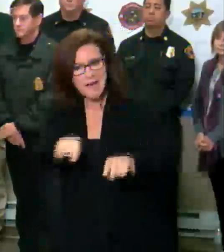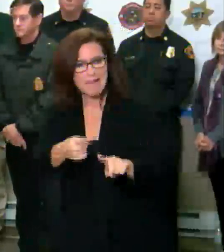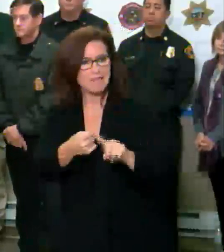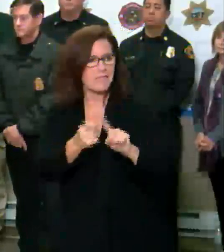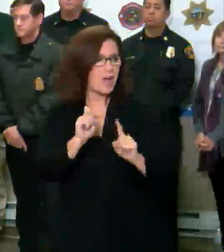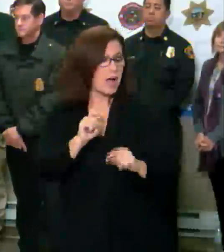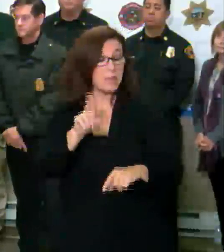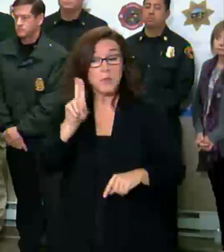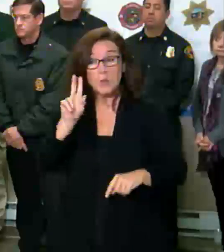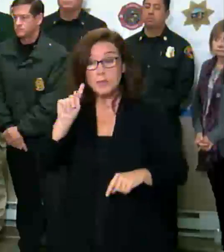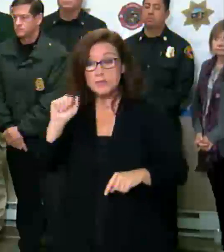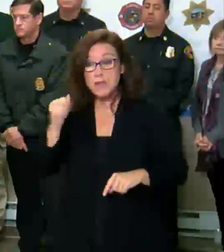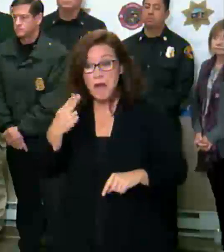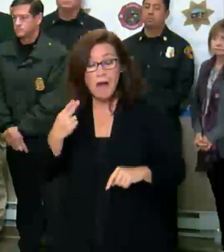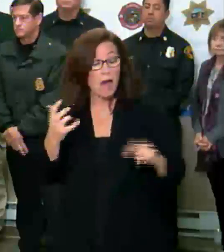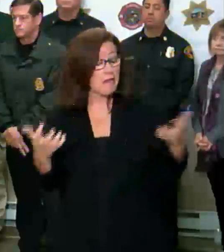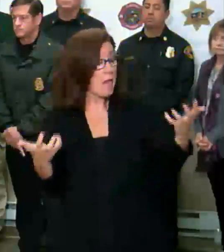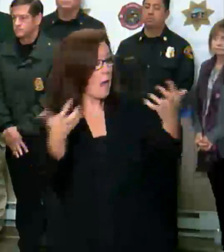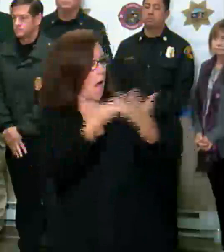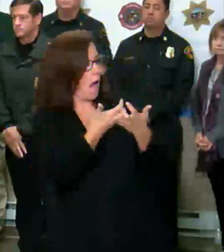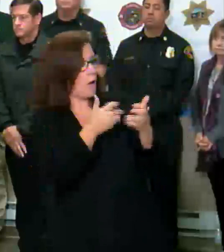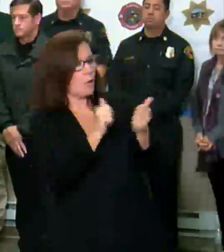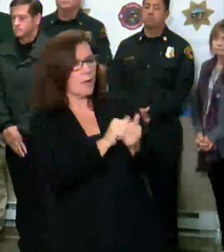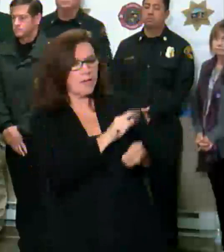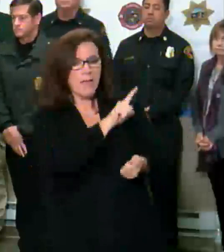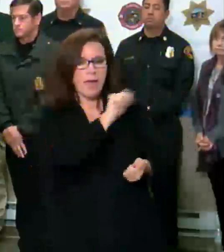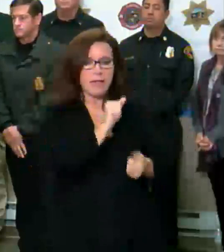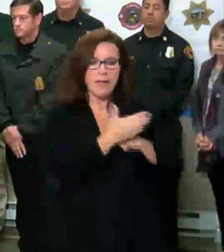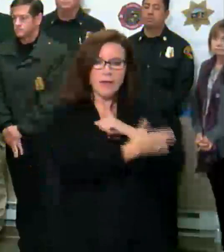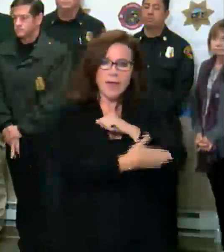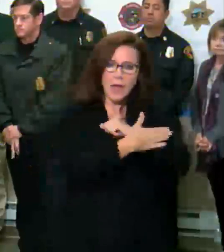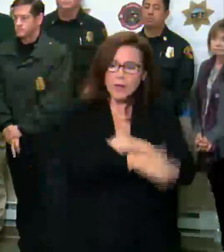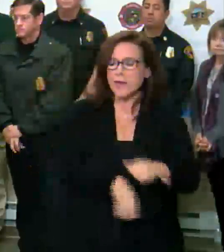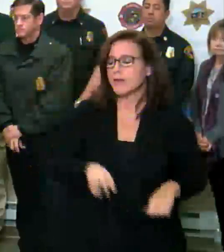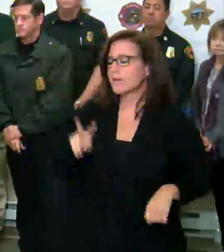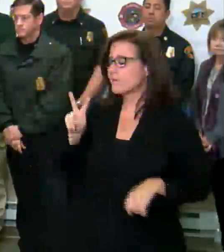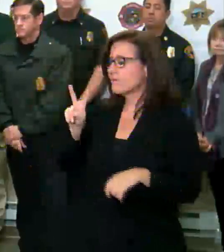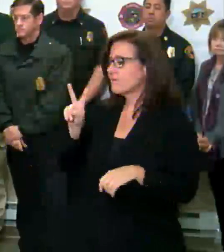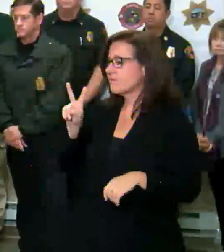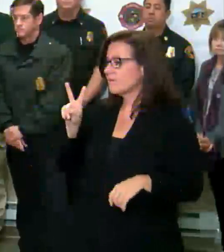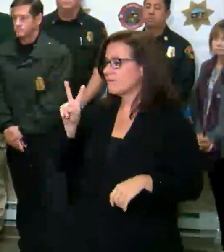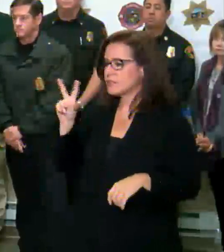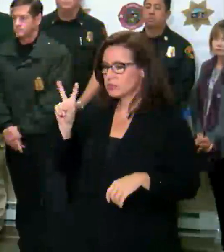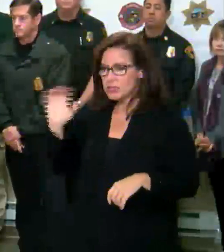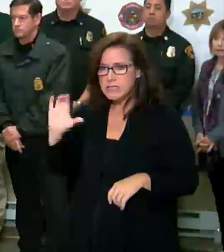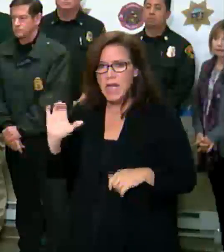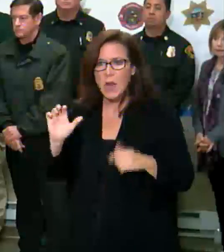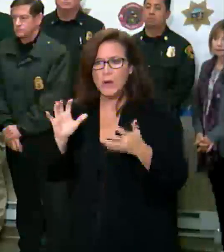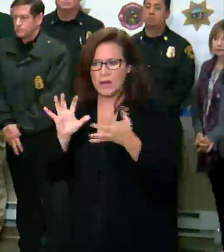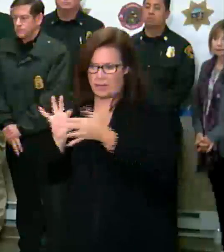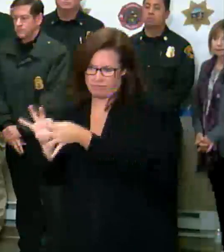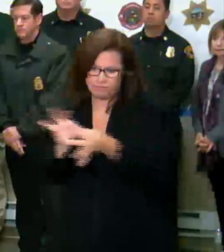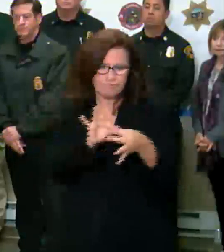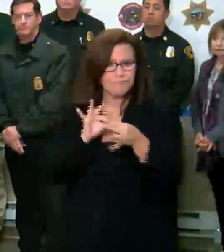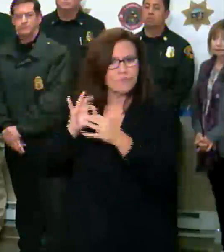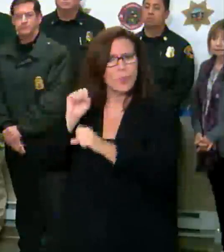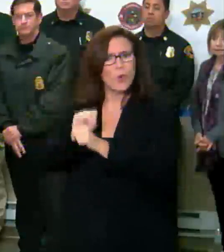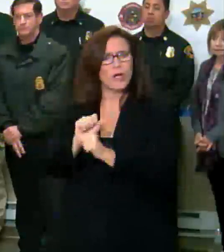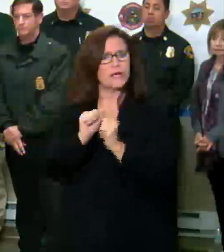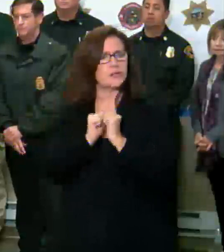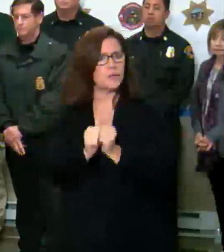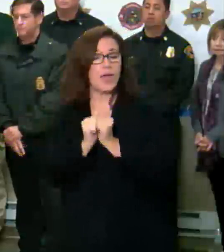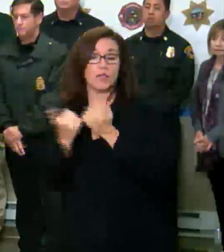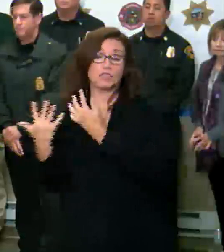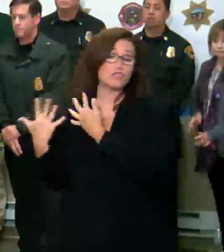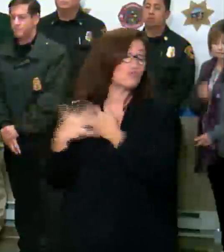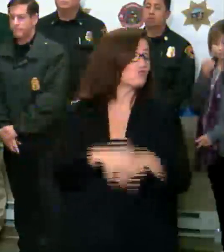with crews from LA County, with crews from Ventura County. Can you just kind of explain how it is that these guys are able to